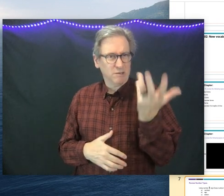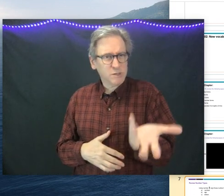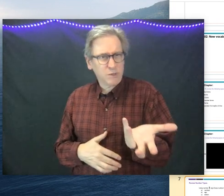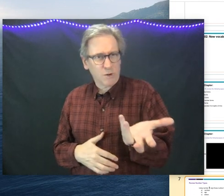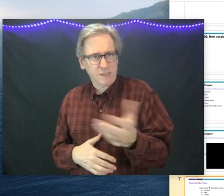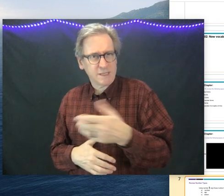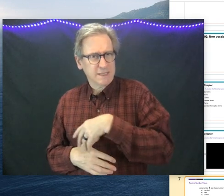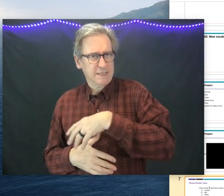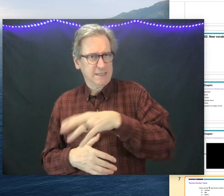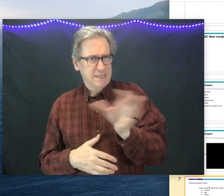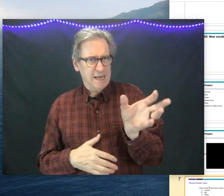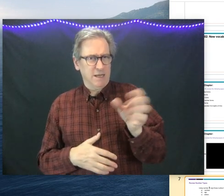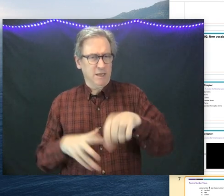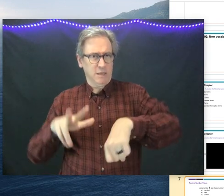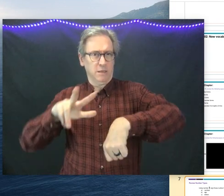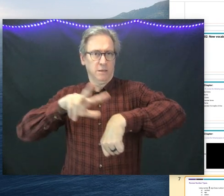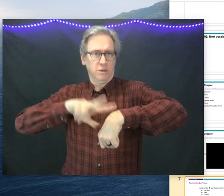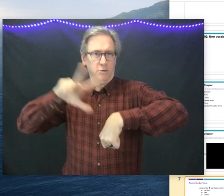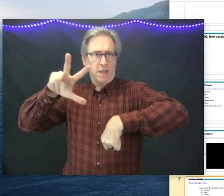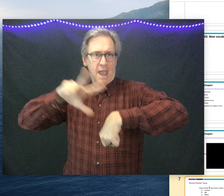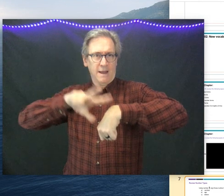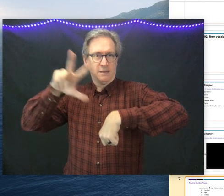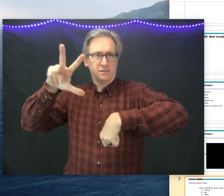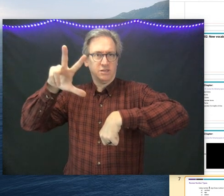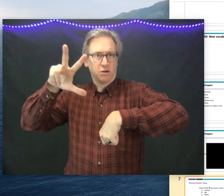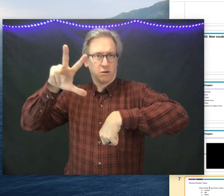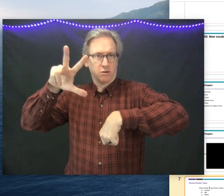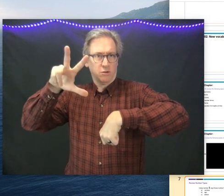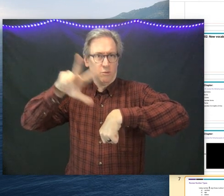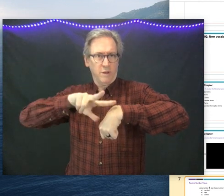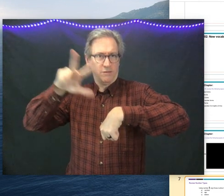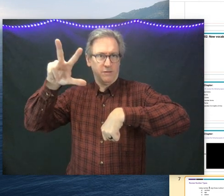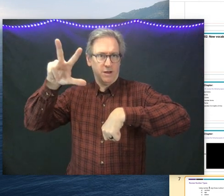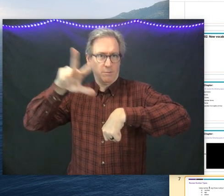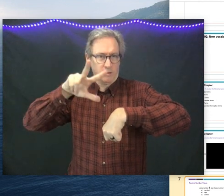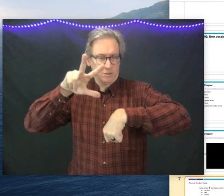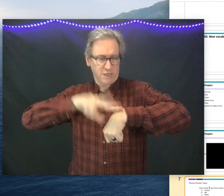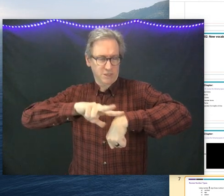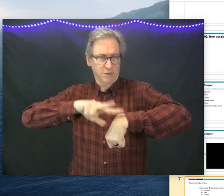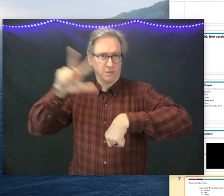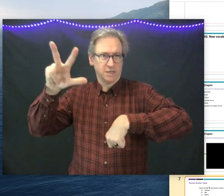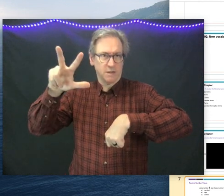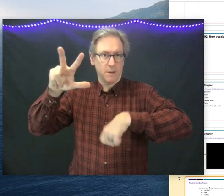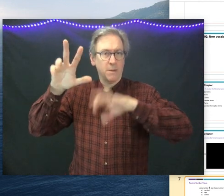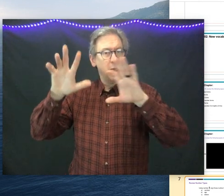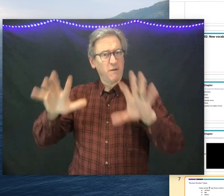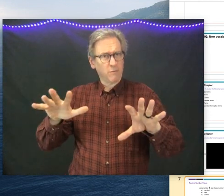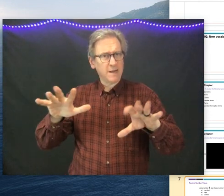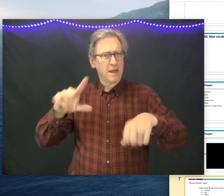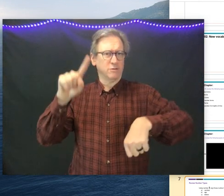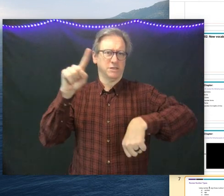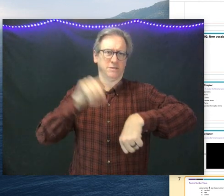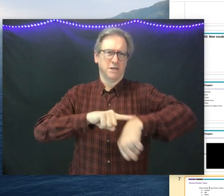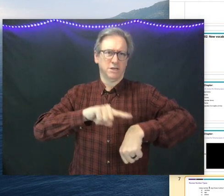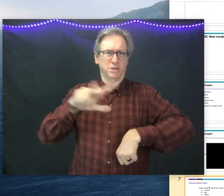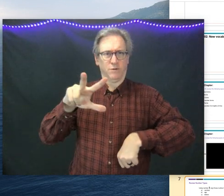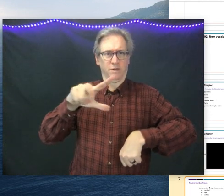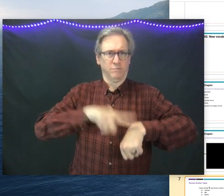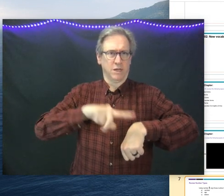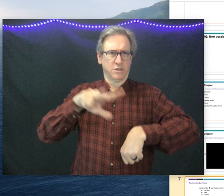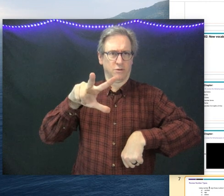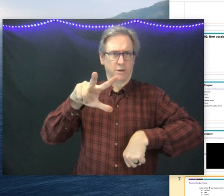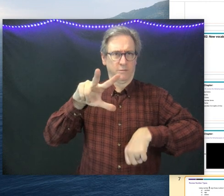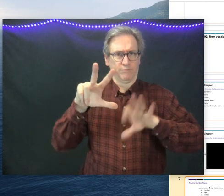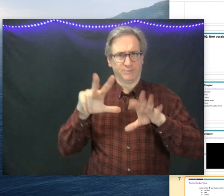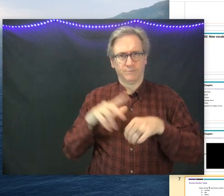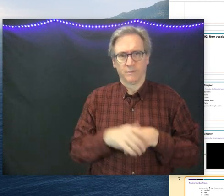You'll also notice that you can start with the number. Touch it to your wrist and come up. But for right now, just touch 3.